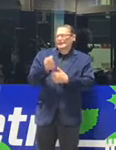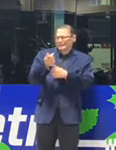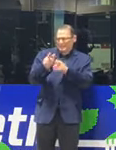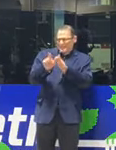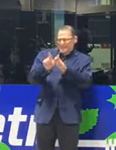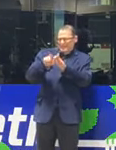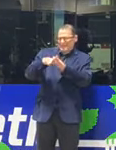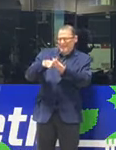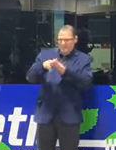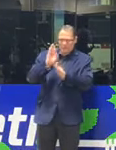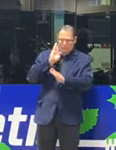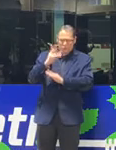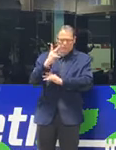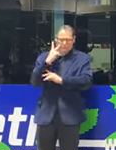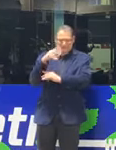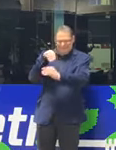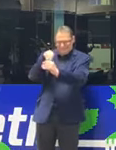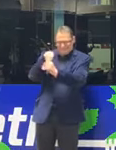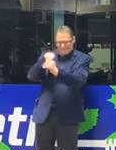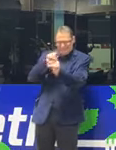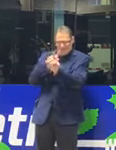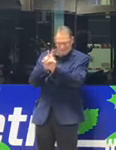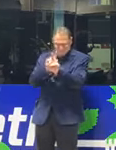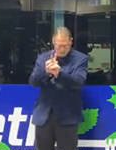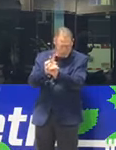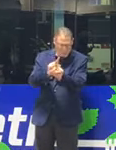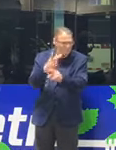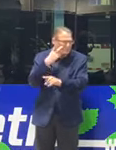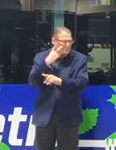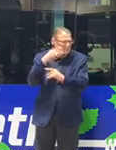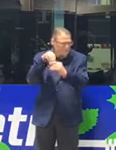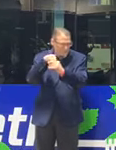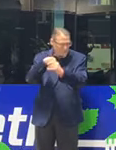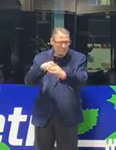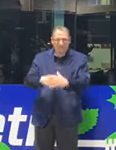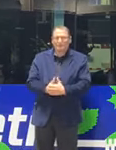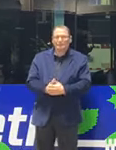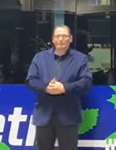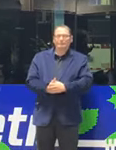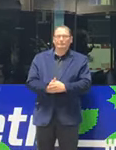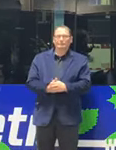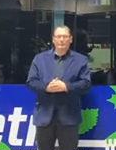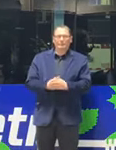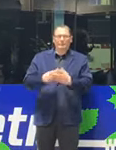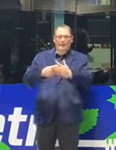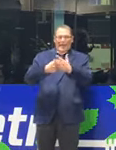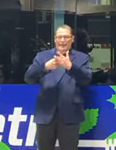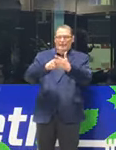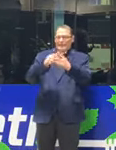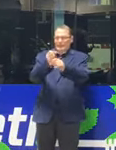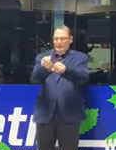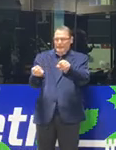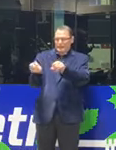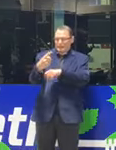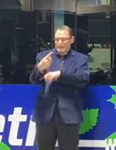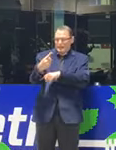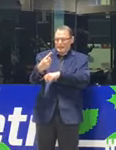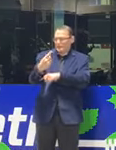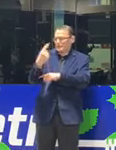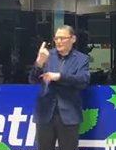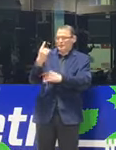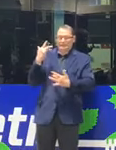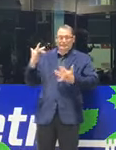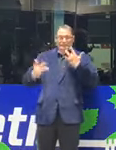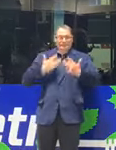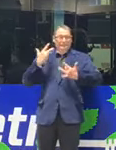later, you're going to get to see the inside of this on a close-up. Beginning next year, something very